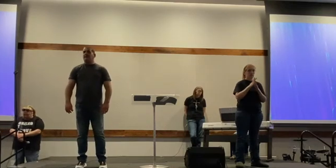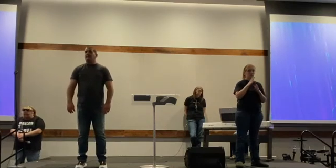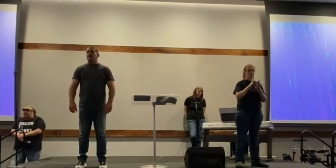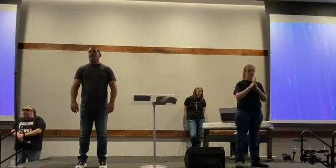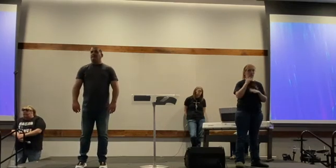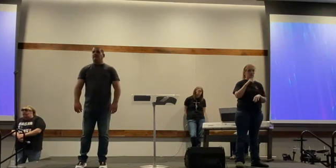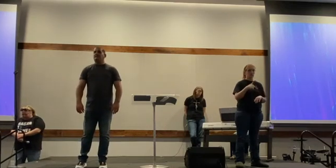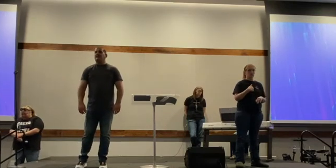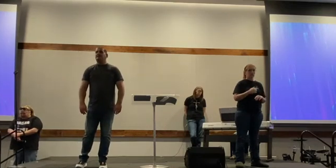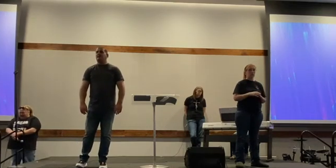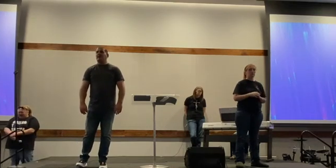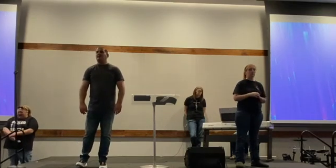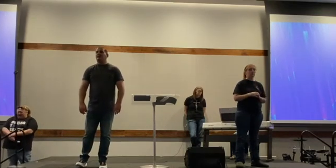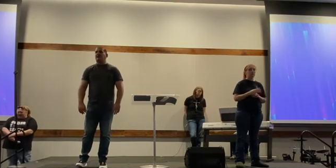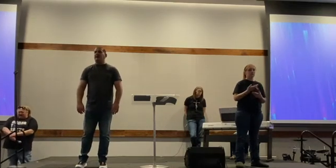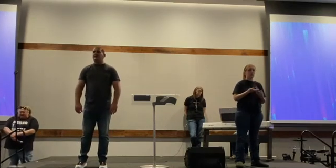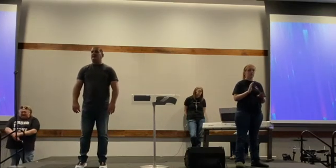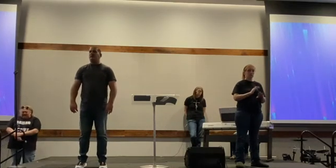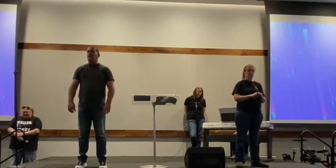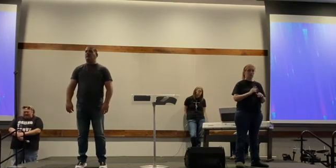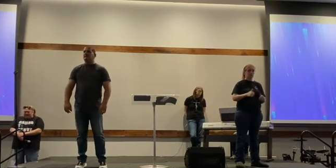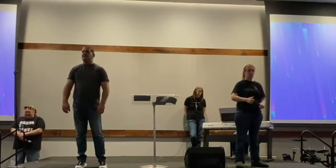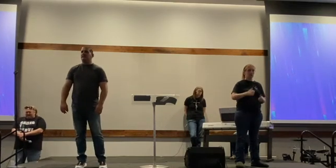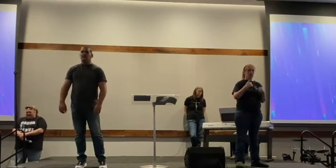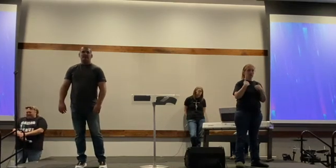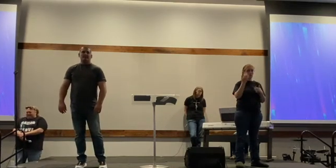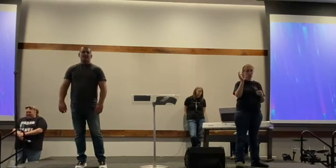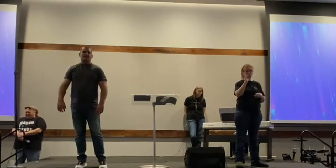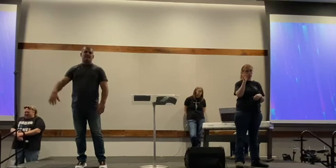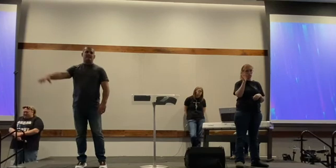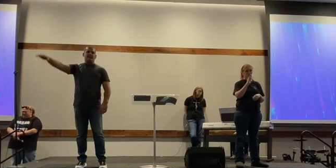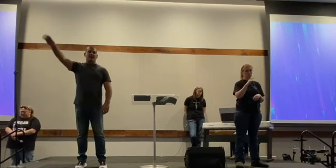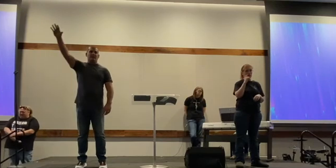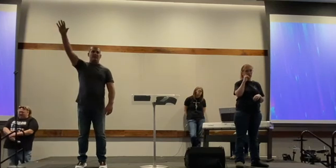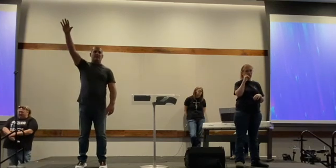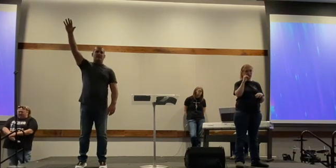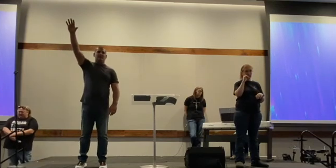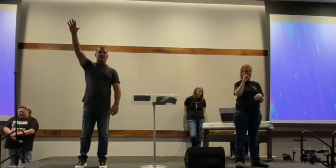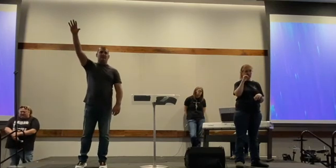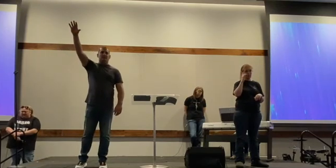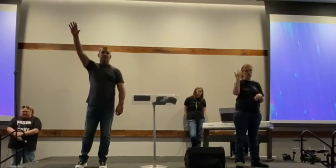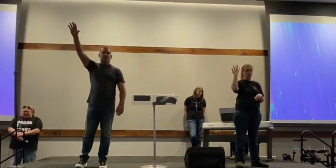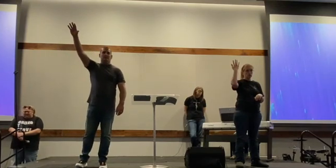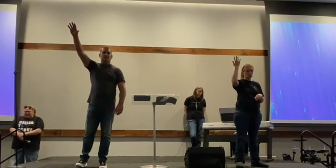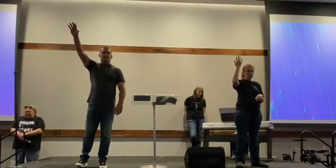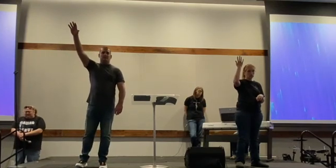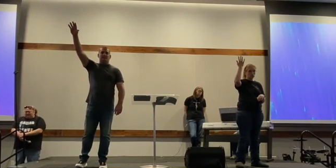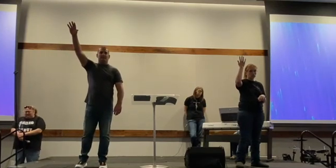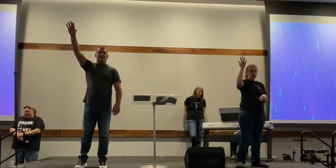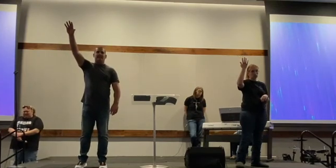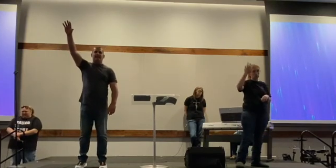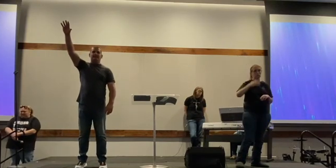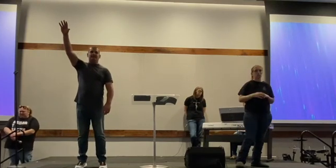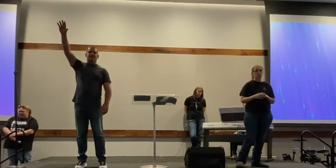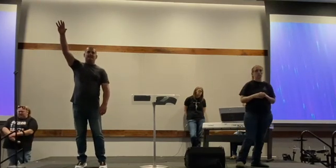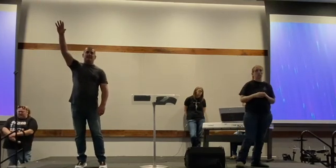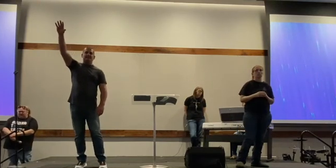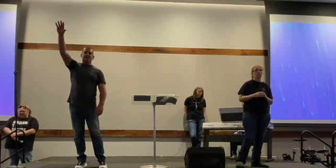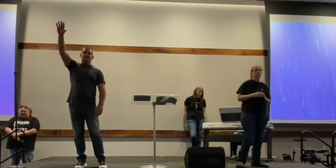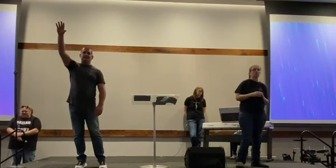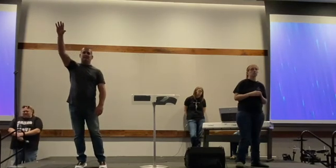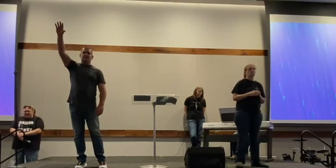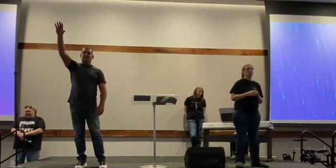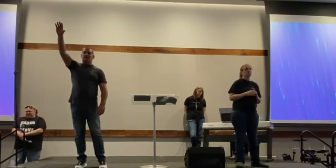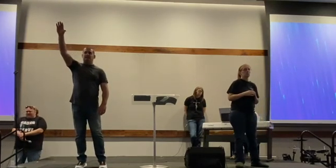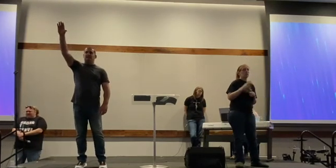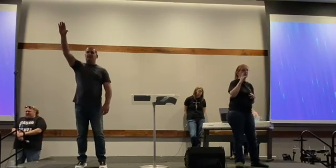me? I've got things going on in your life. I don't know what it is, but just look up your hand. I want to pray for you. Yeah, I see you. I see